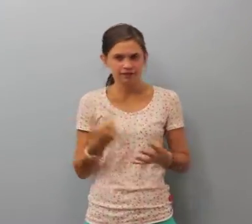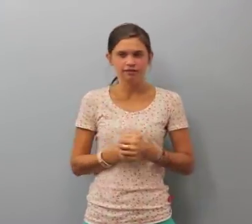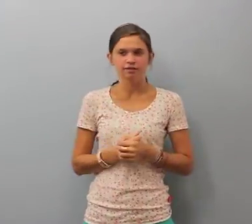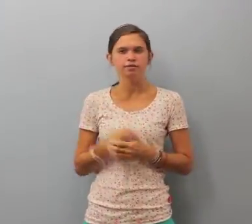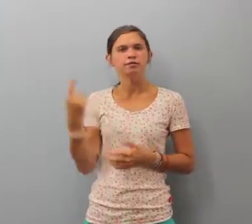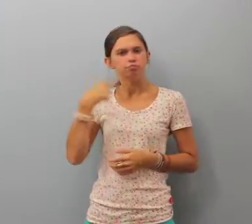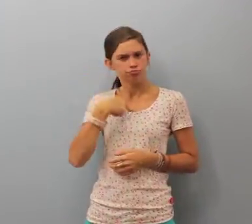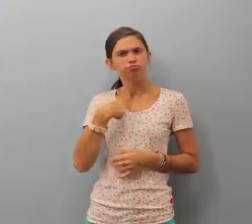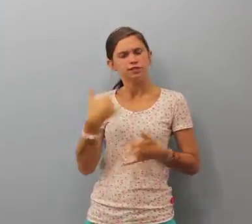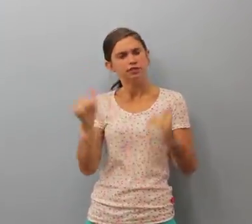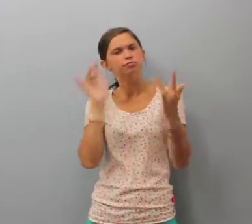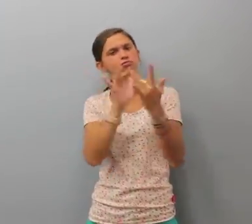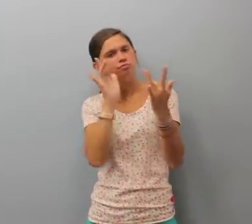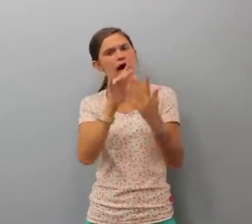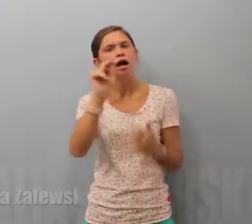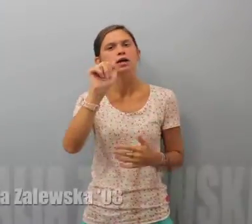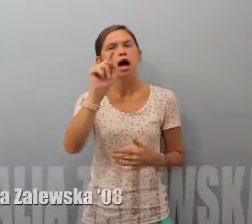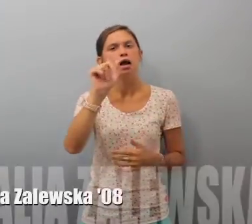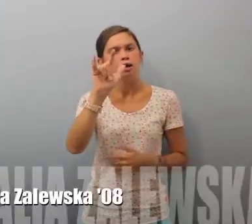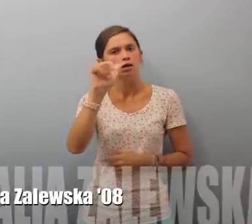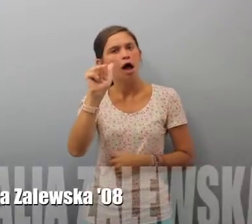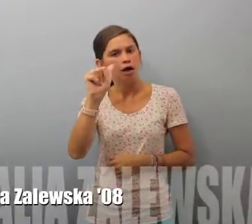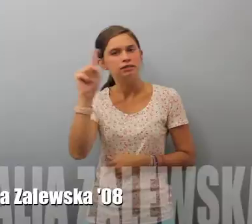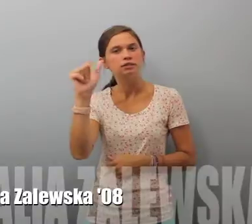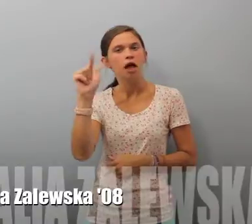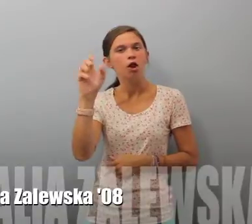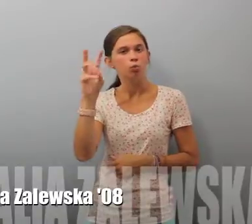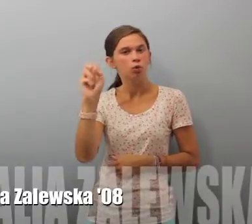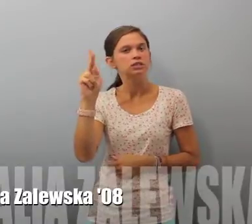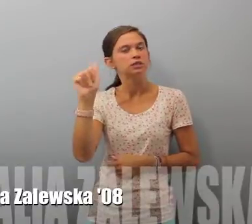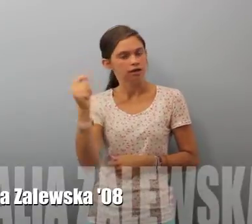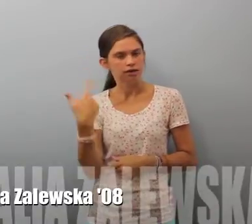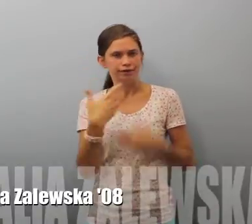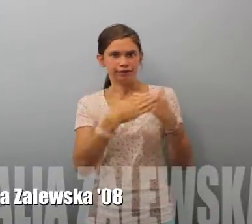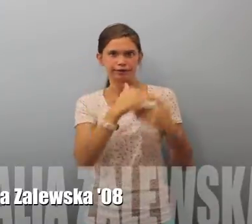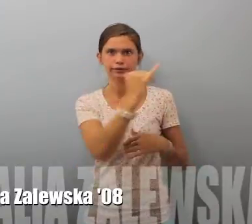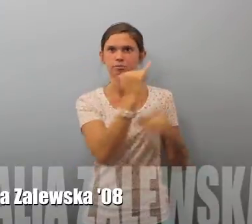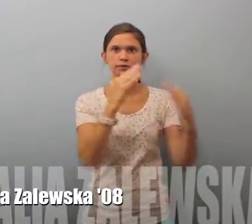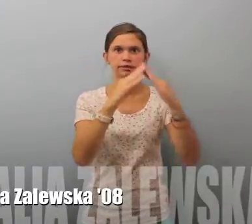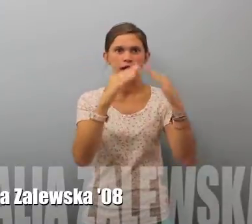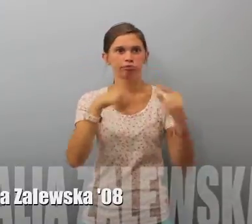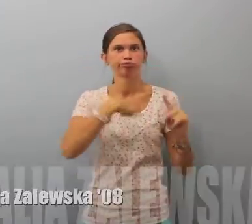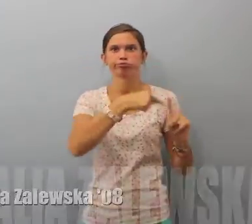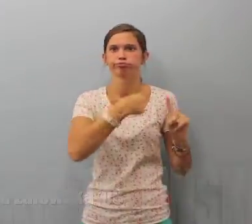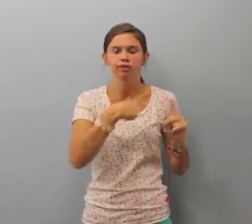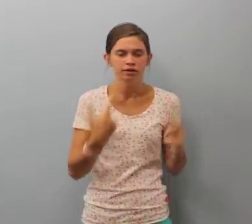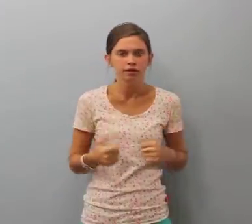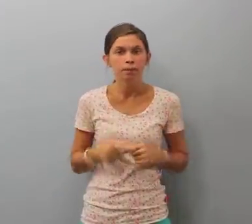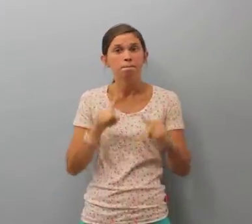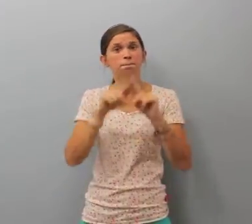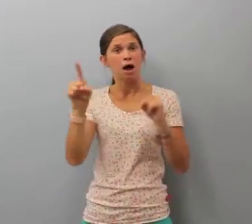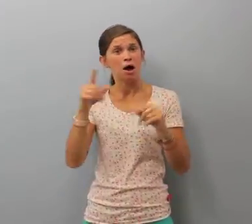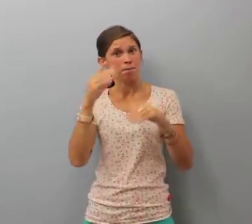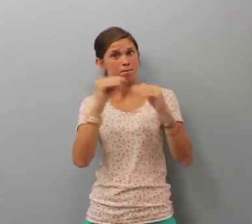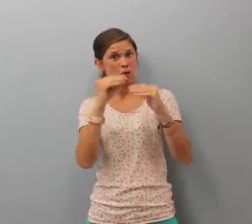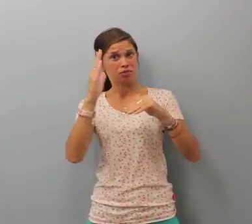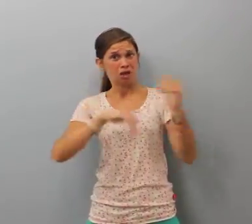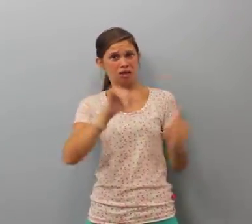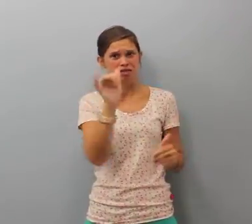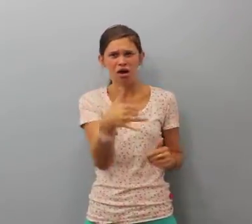in touch with? Actually, she keeps in touch with me and Natalia Zaluska. Natalia